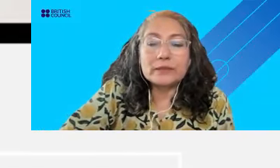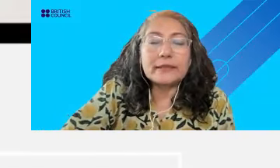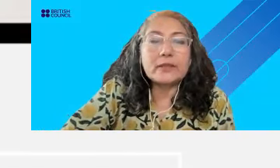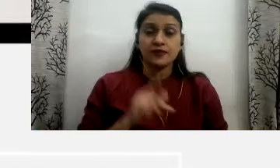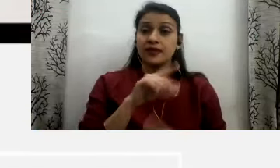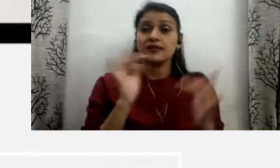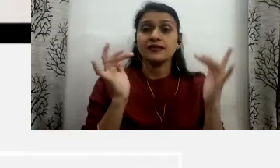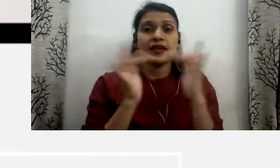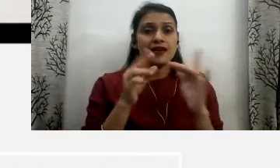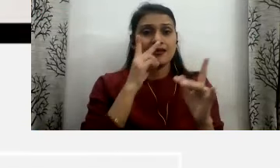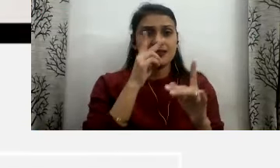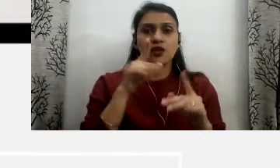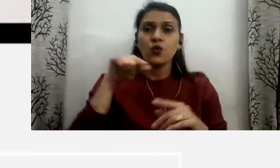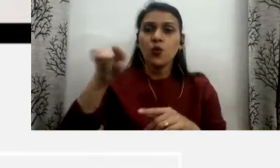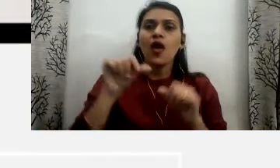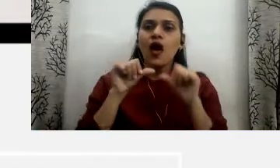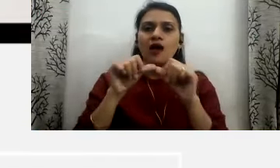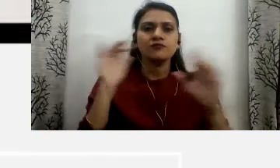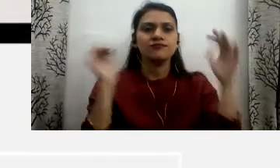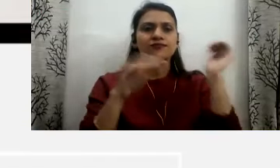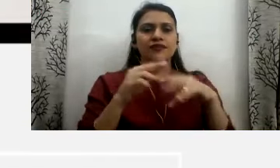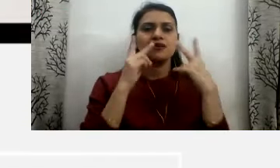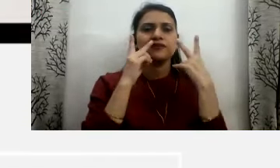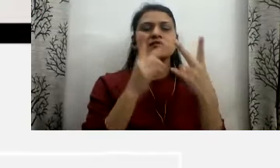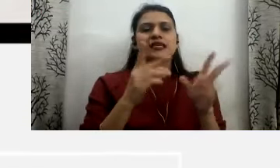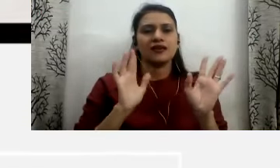So we will see your answers there.